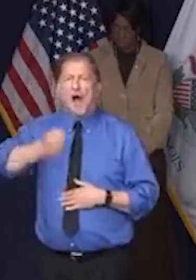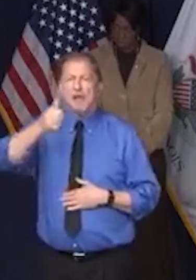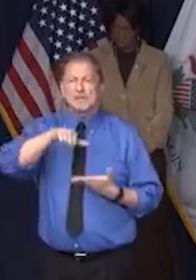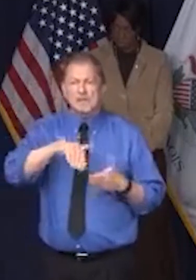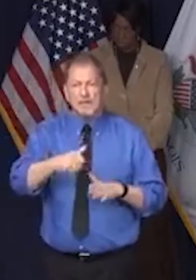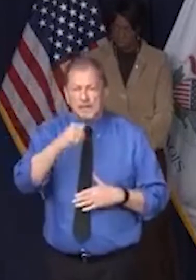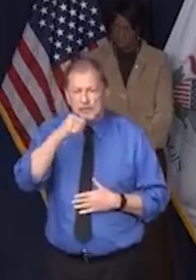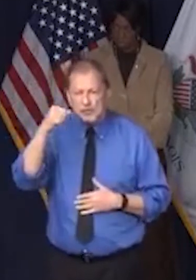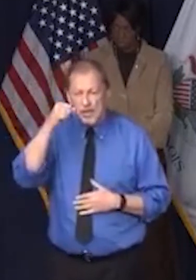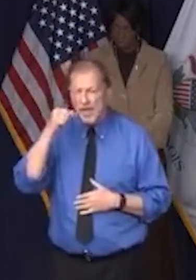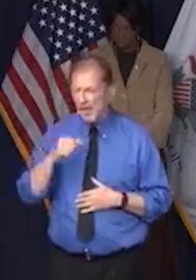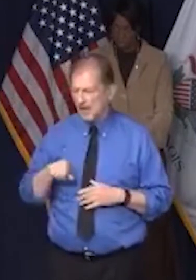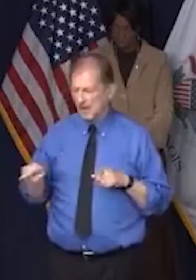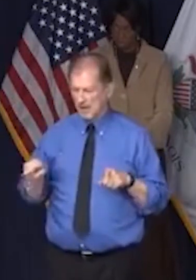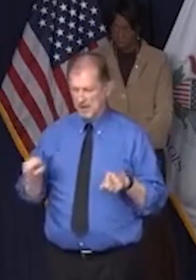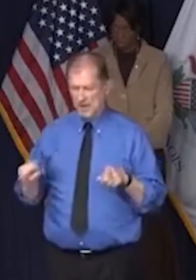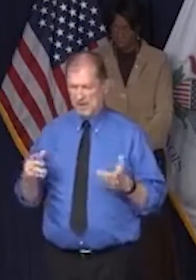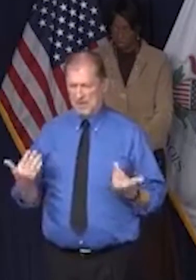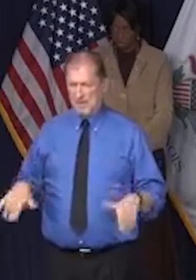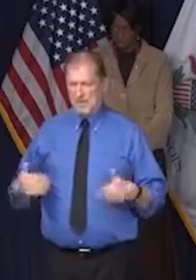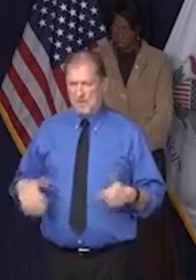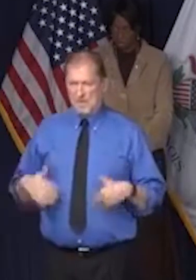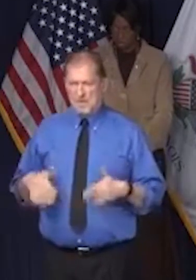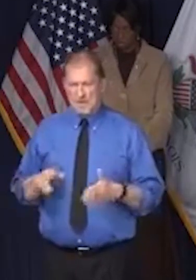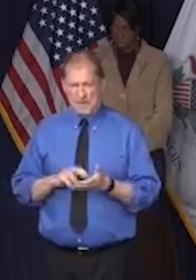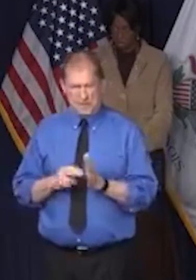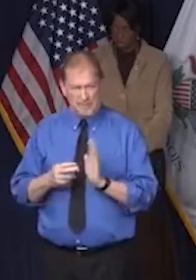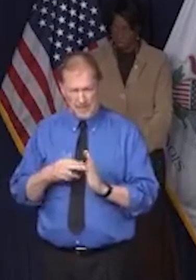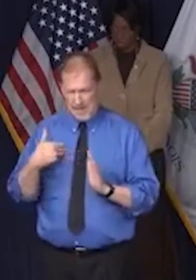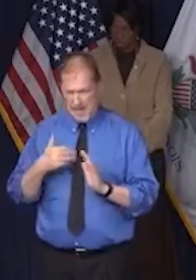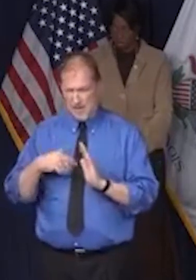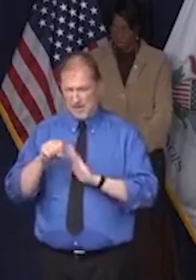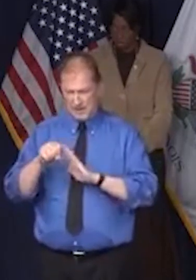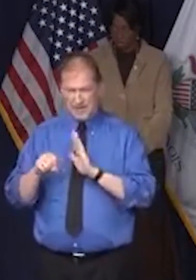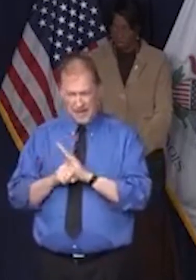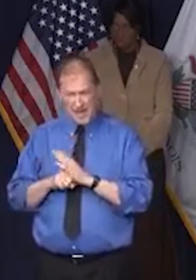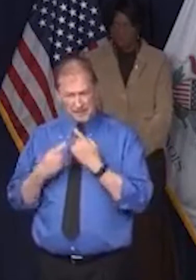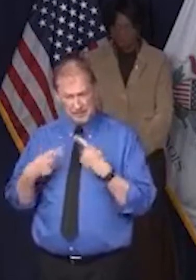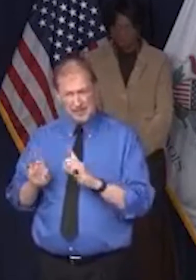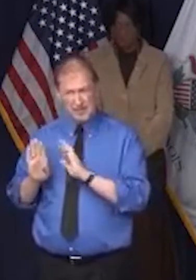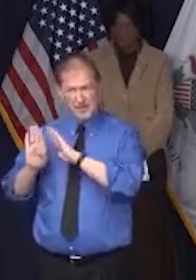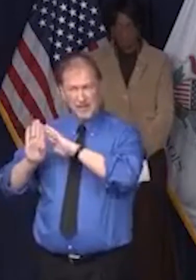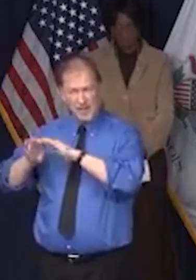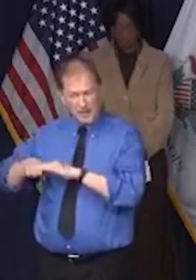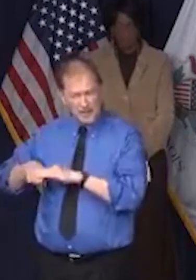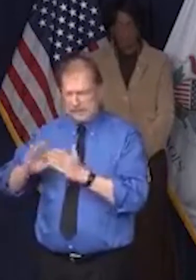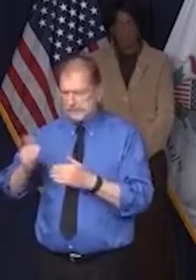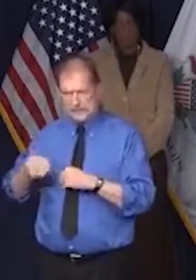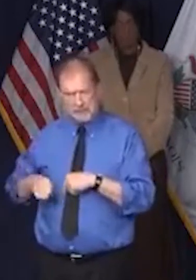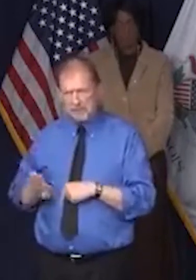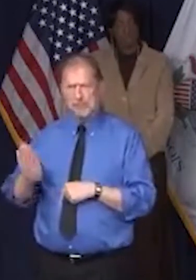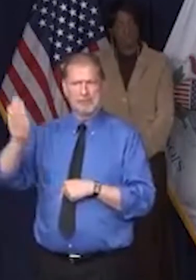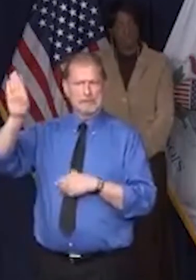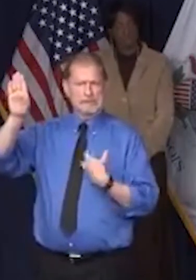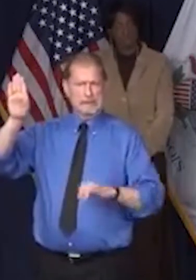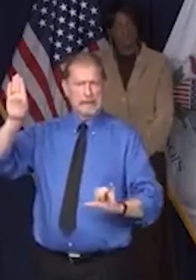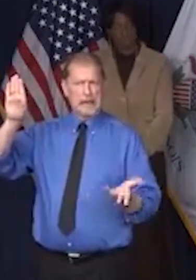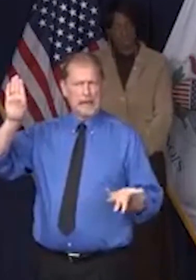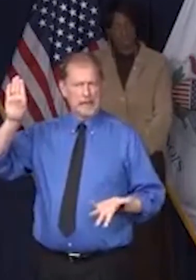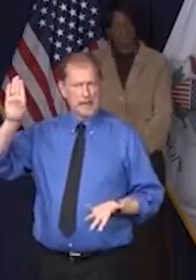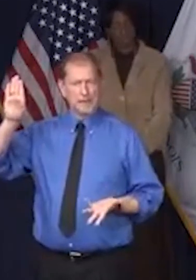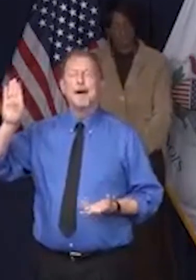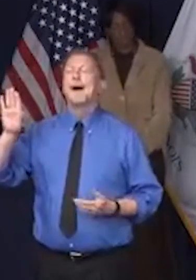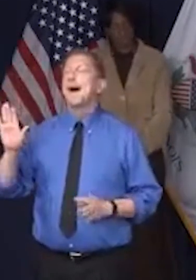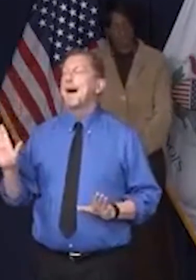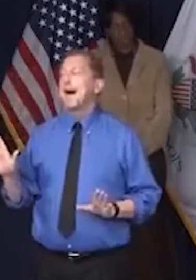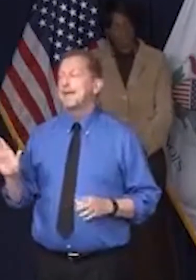do you attribute that to, and what evidence shows that the state is in fact bending the curve or no? Well, the first thing that people should take